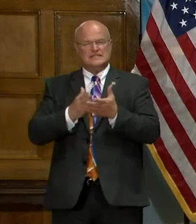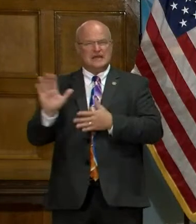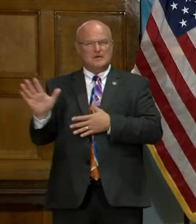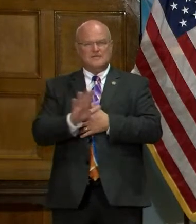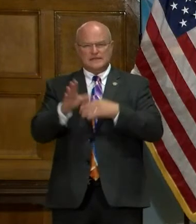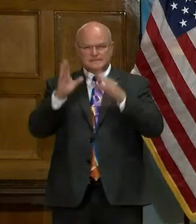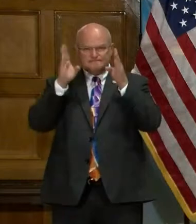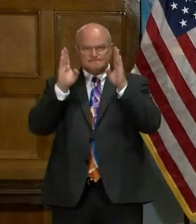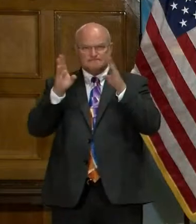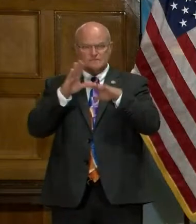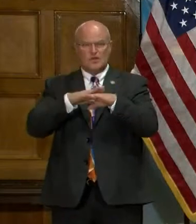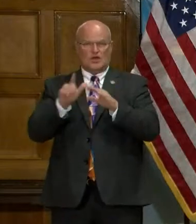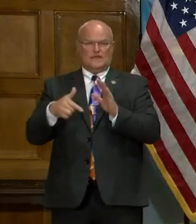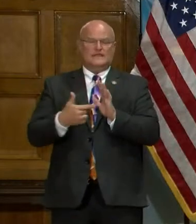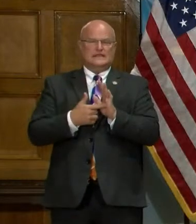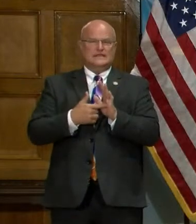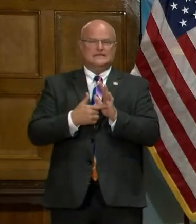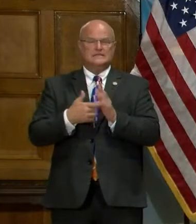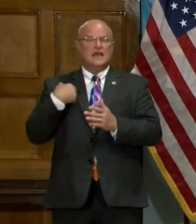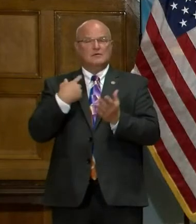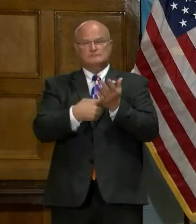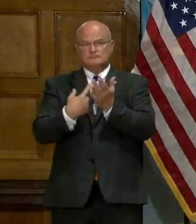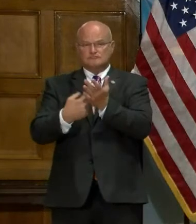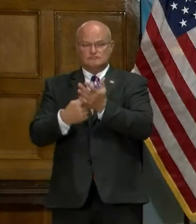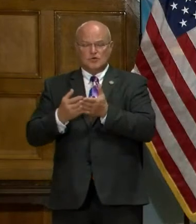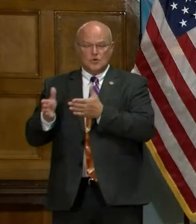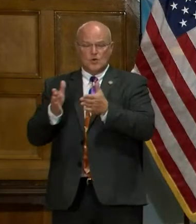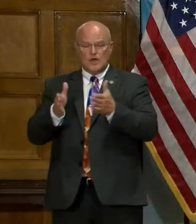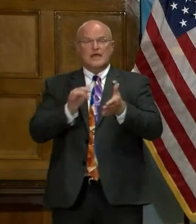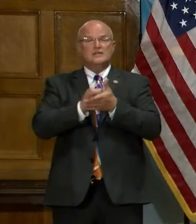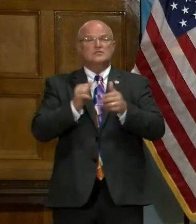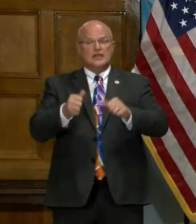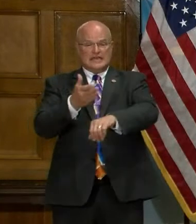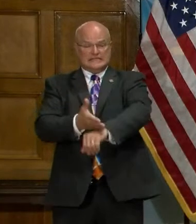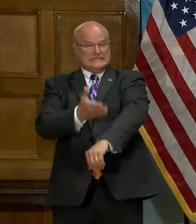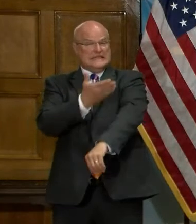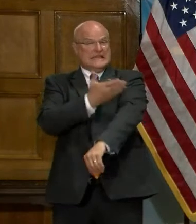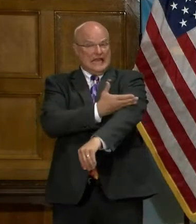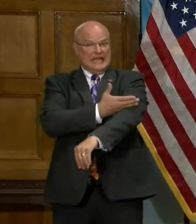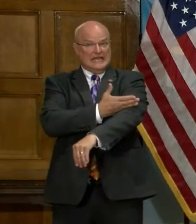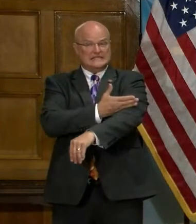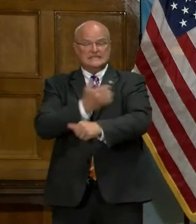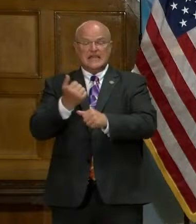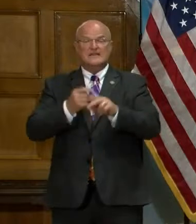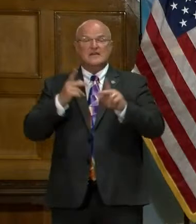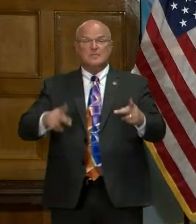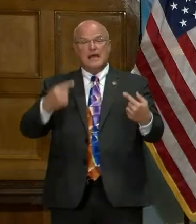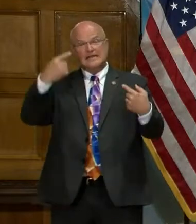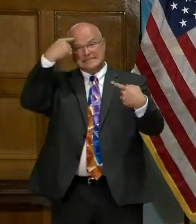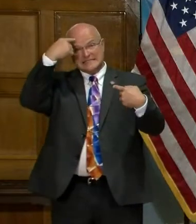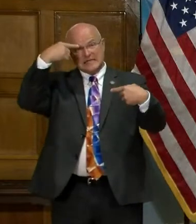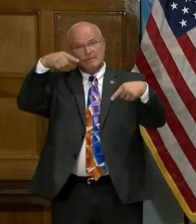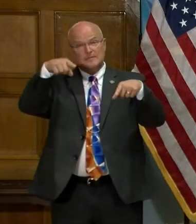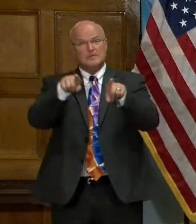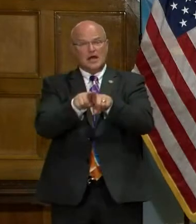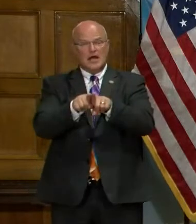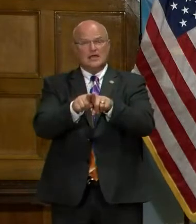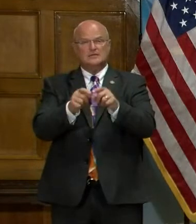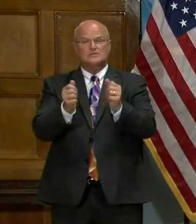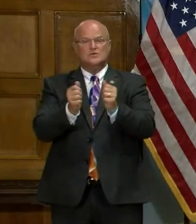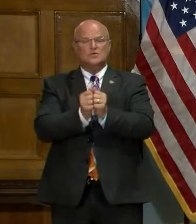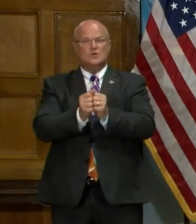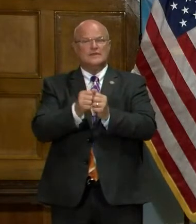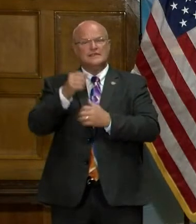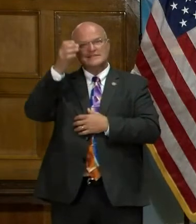their concentration on this. But we talked about ways that you can enhance everyone's compliance with what is common